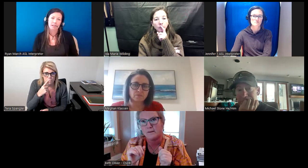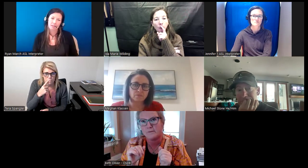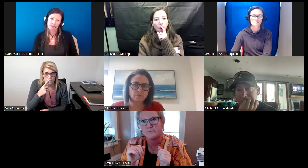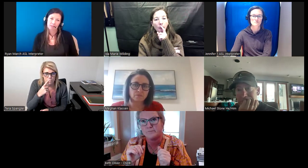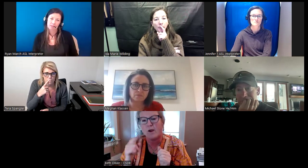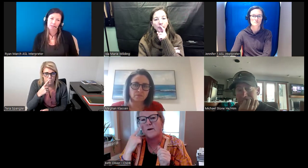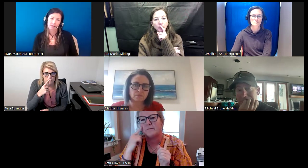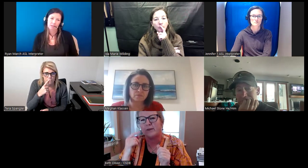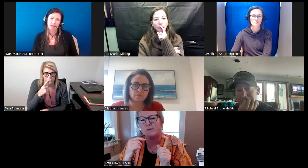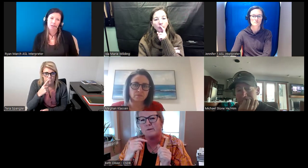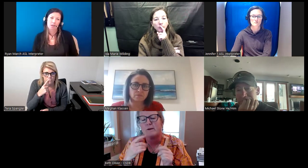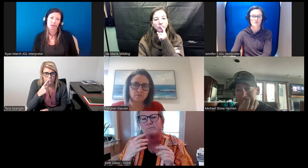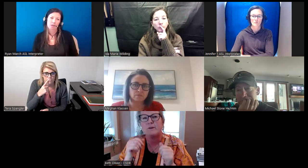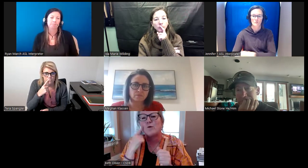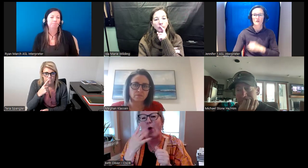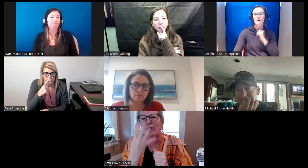Well,